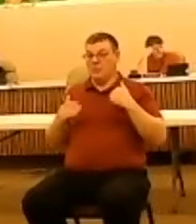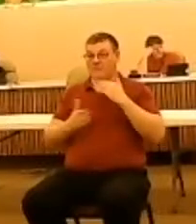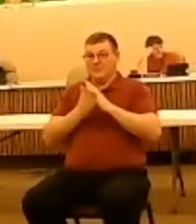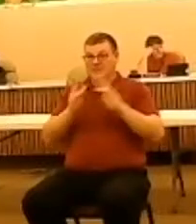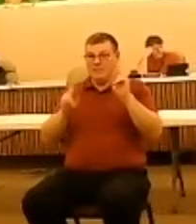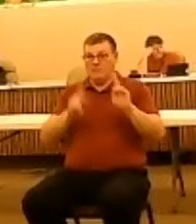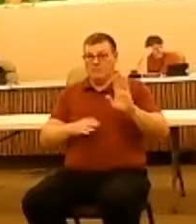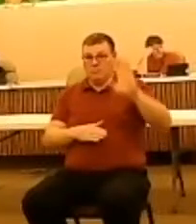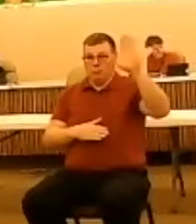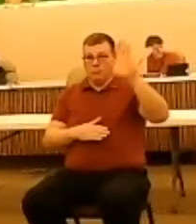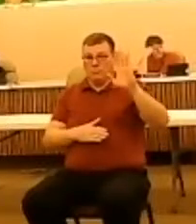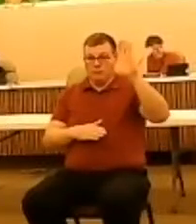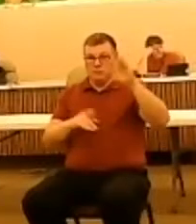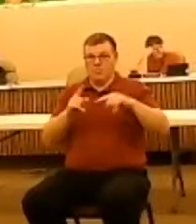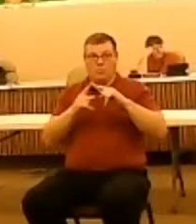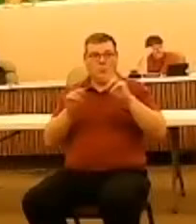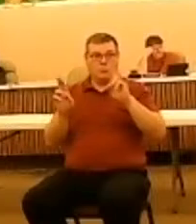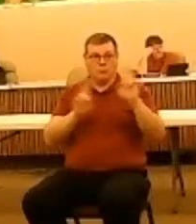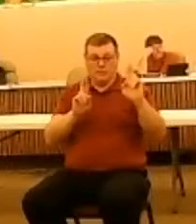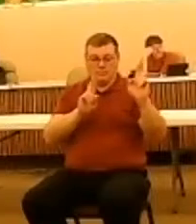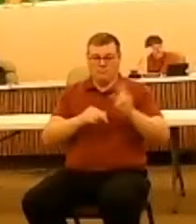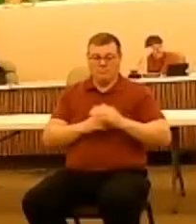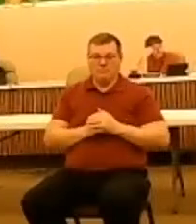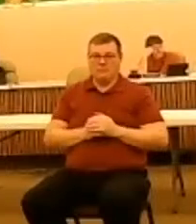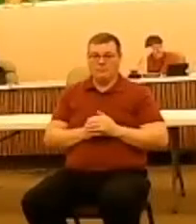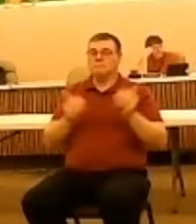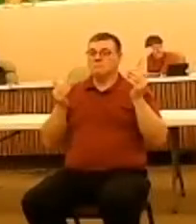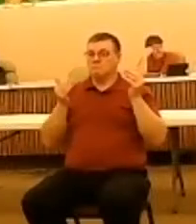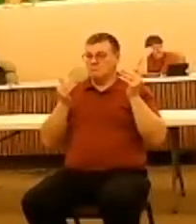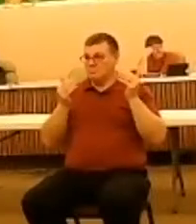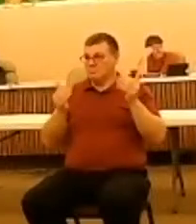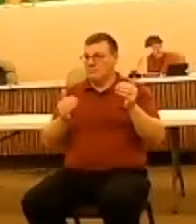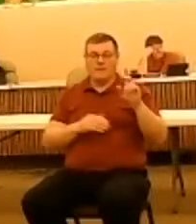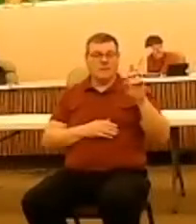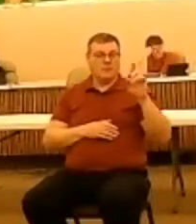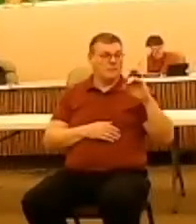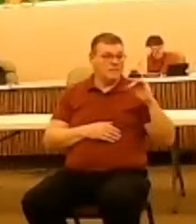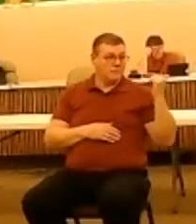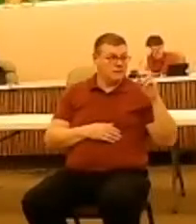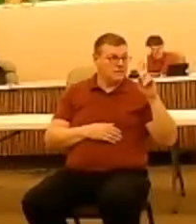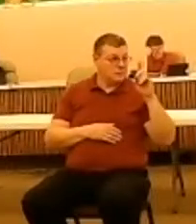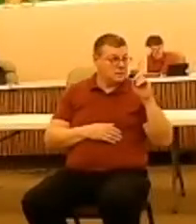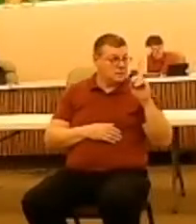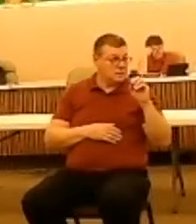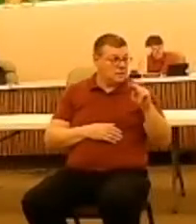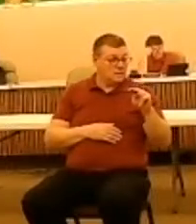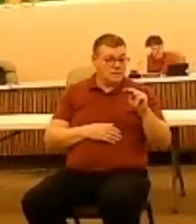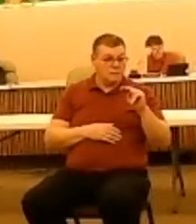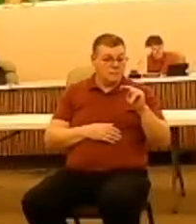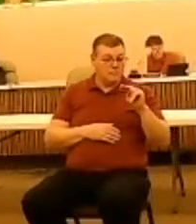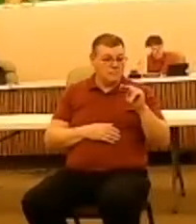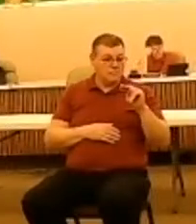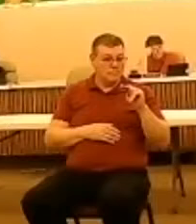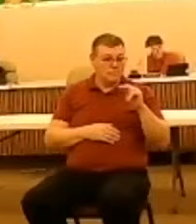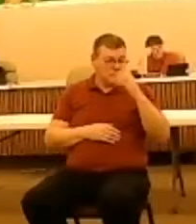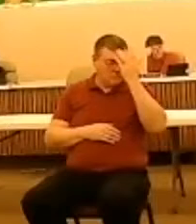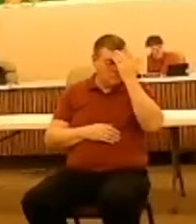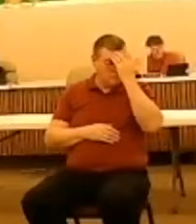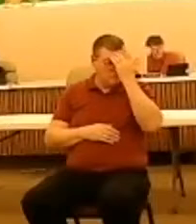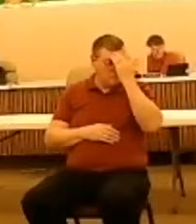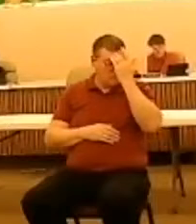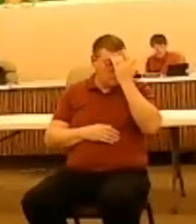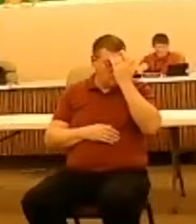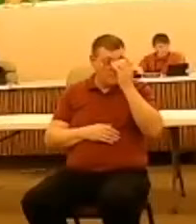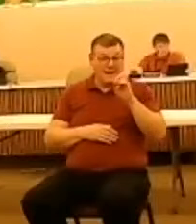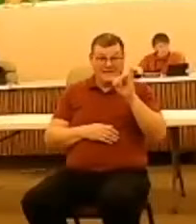hands raised when you're ready. Well, go ahead, Don, you were going to say something? yeah, I just want to say you did assess that